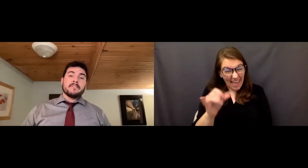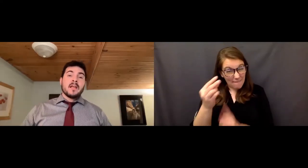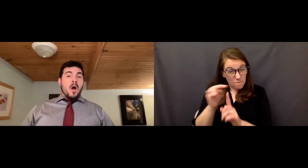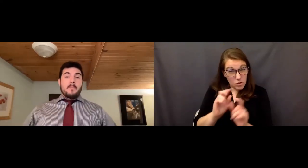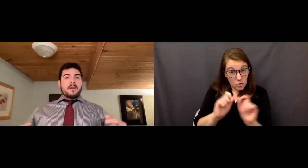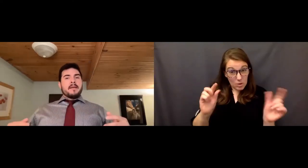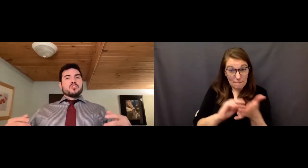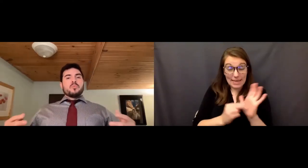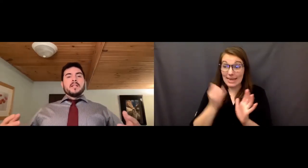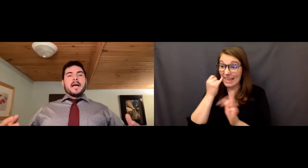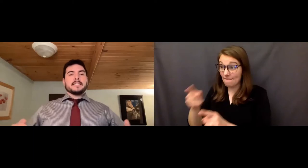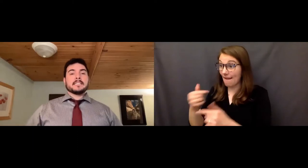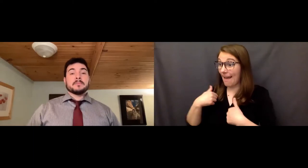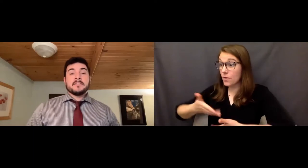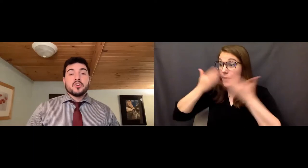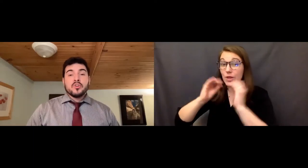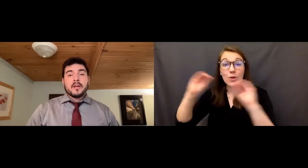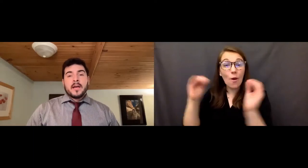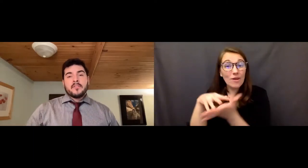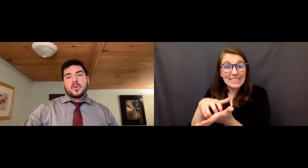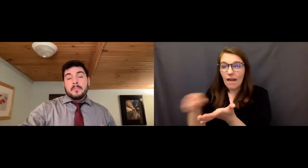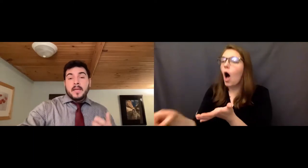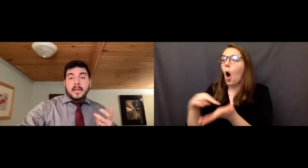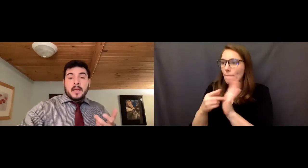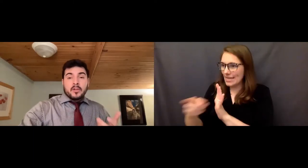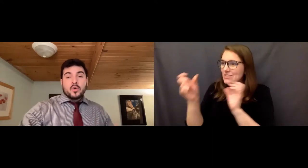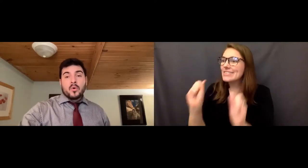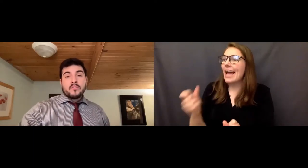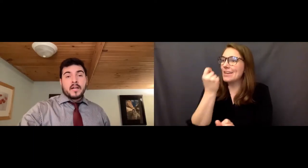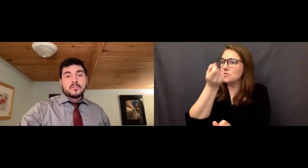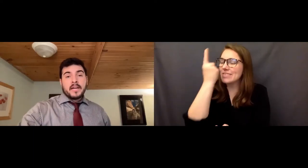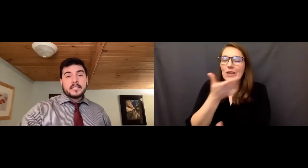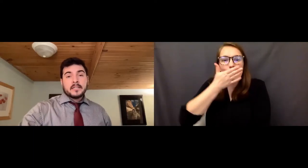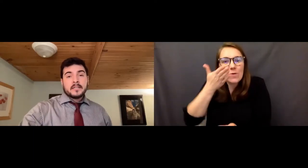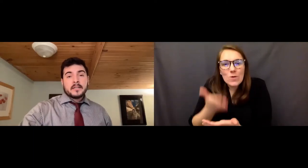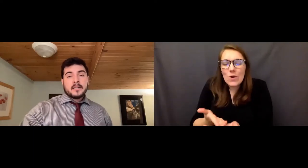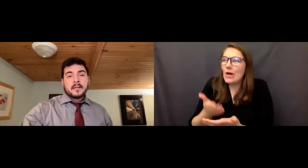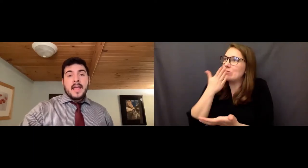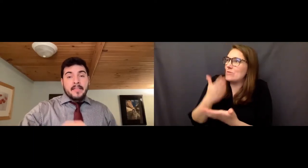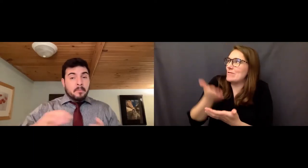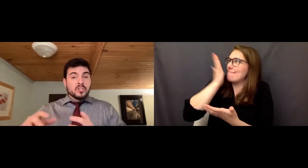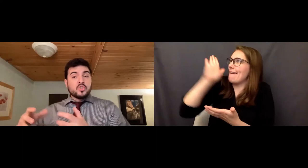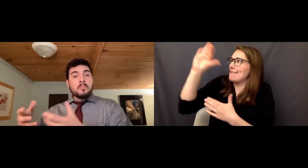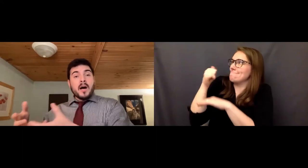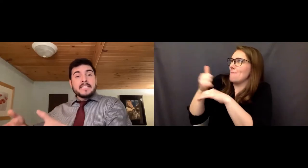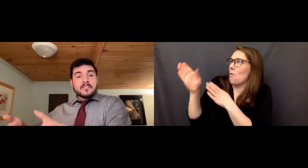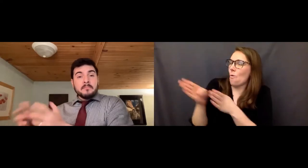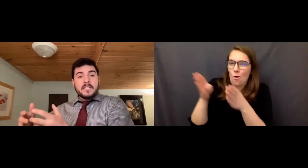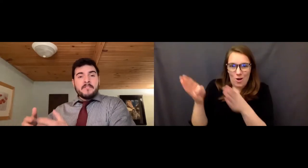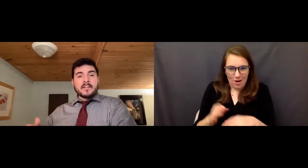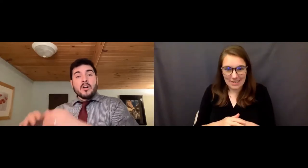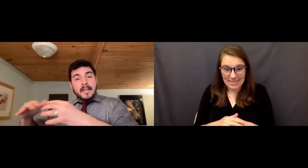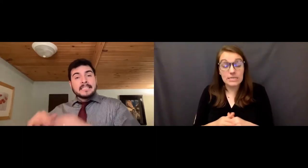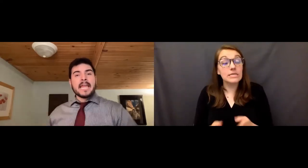corporeal defect are better able to realize the specific good of the human being in the good order of God's creation, and that persons whose bodies have